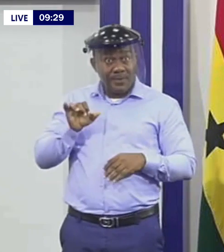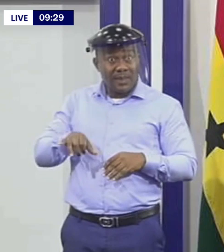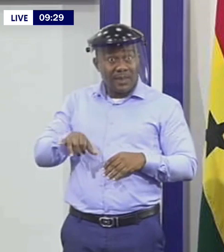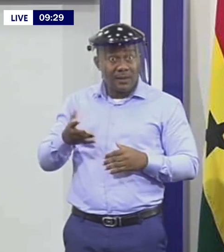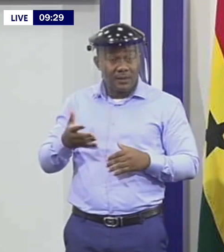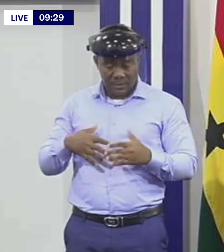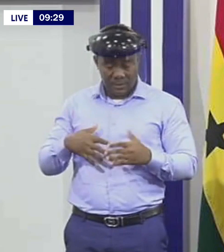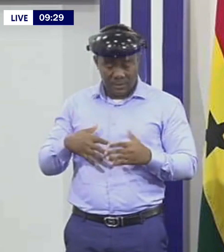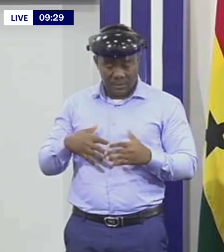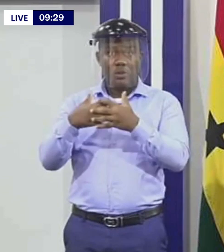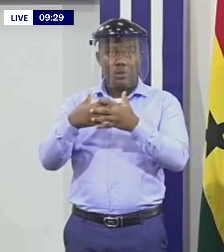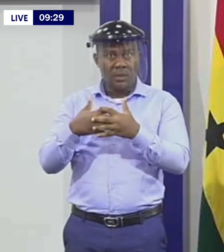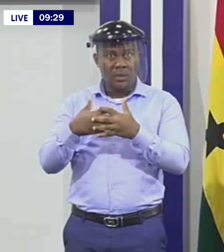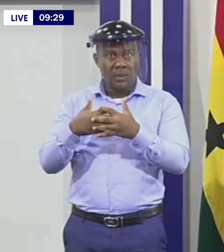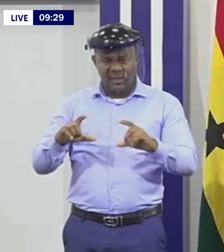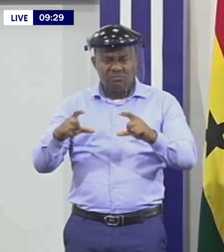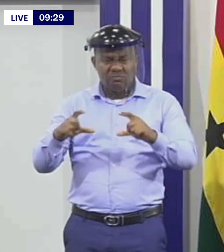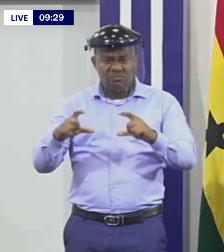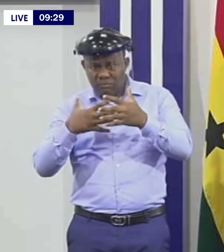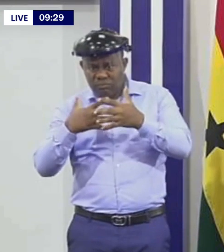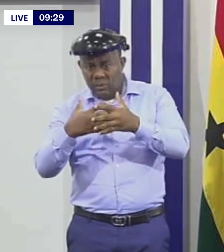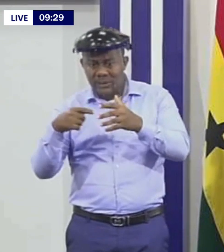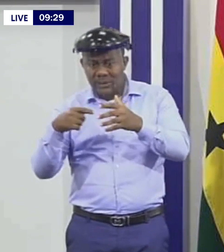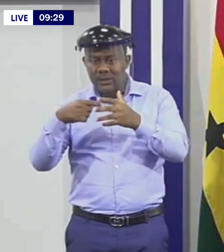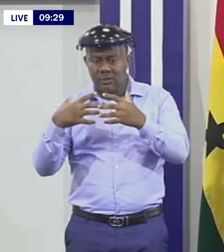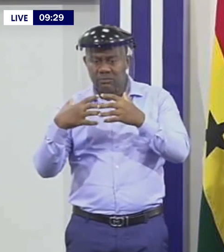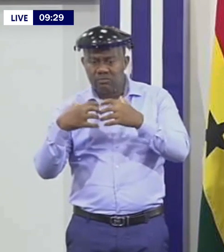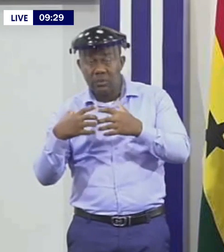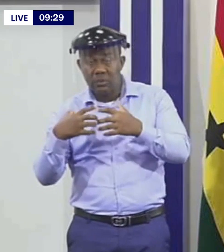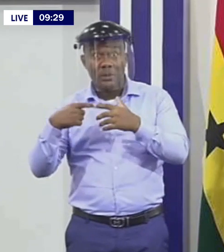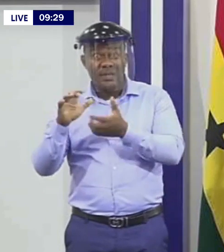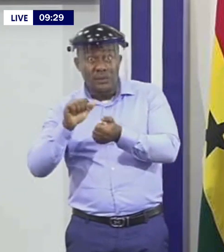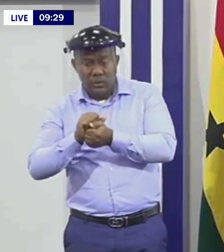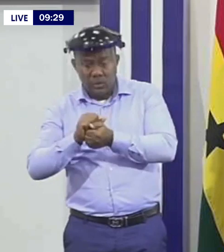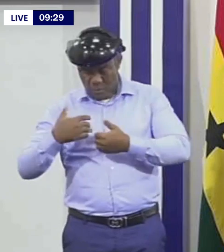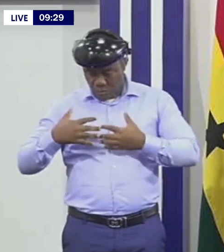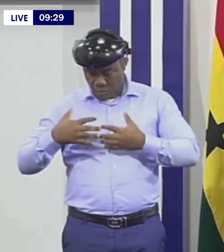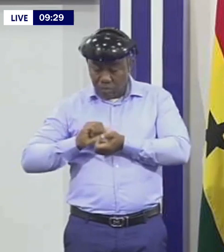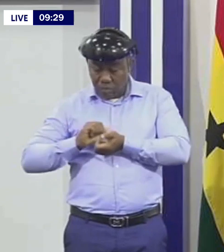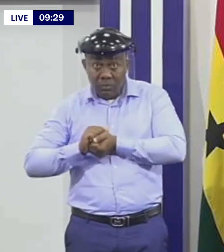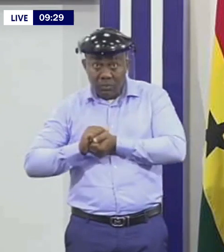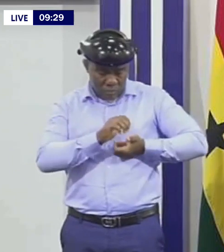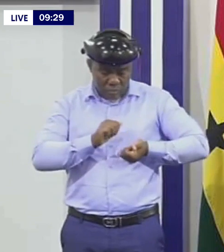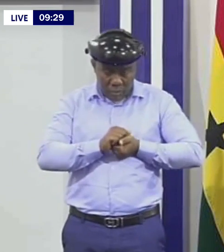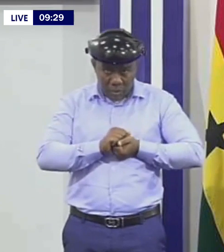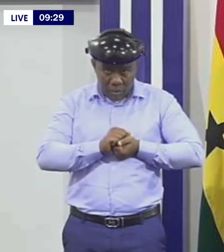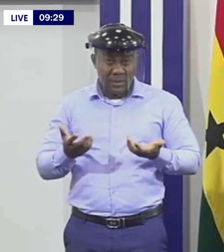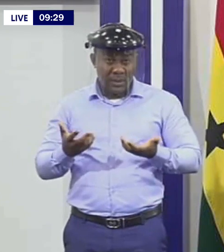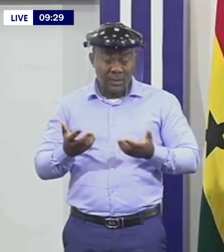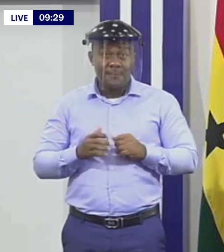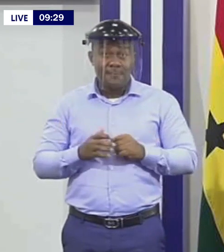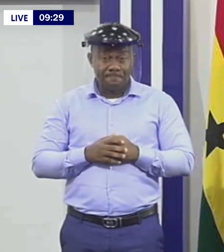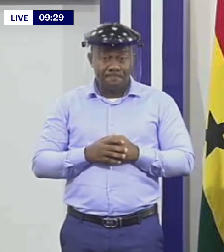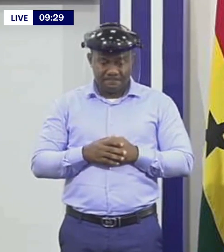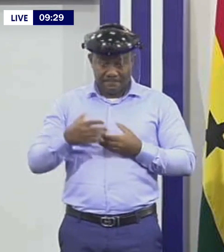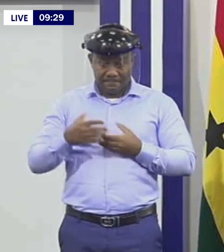the tissues of the host, and in attempt for the body to